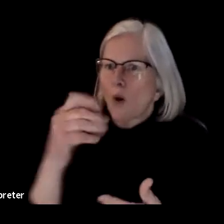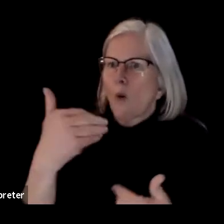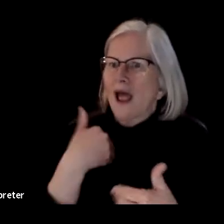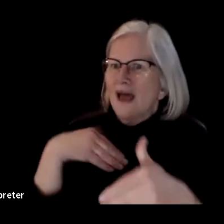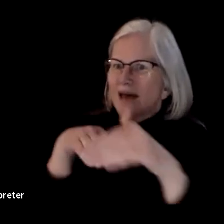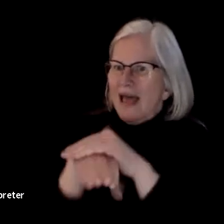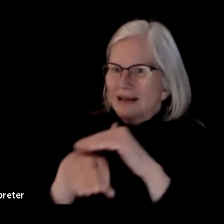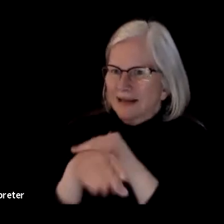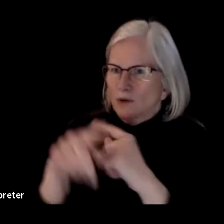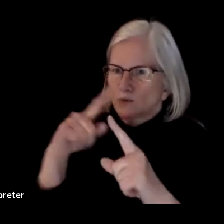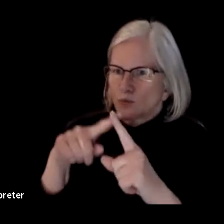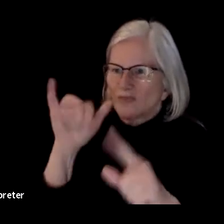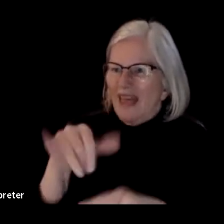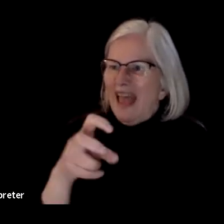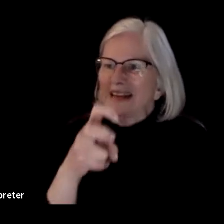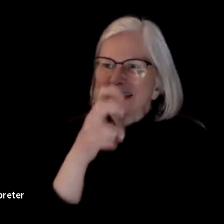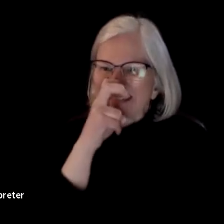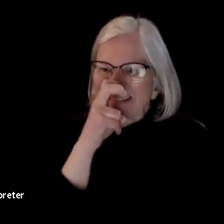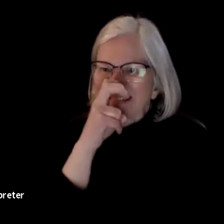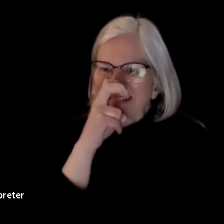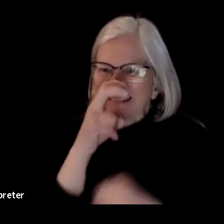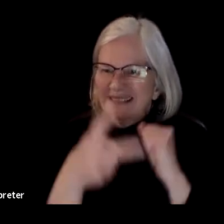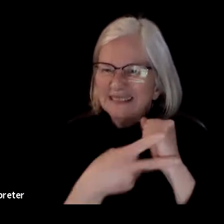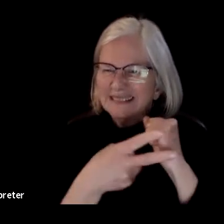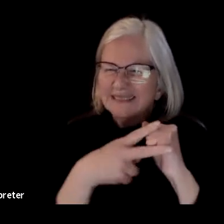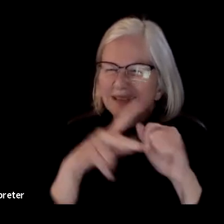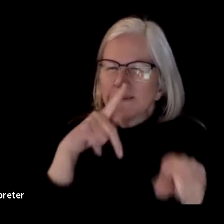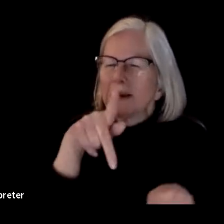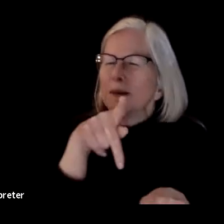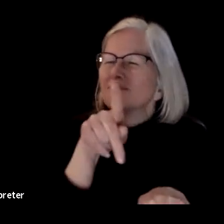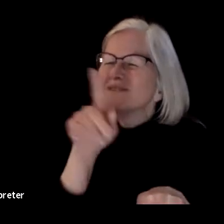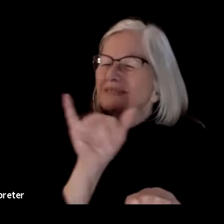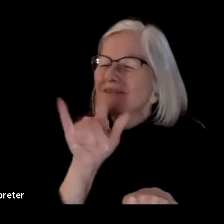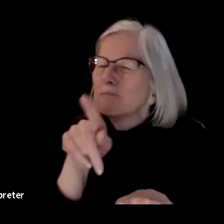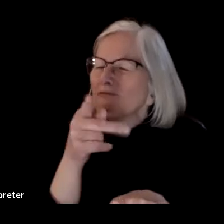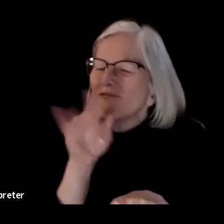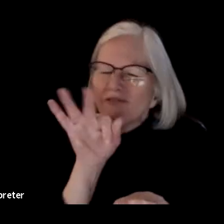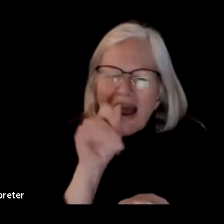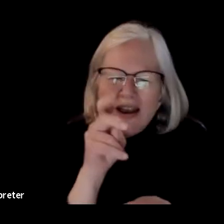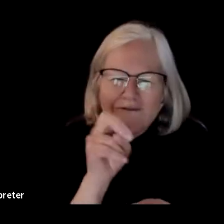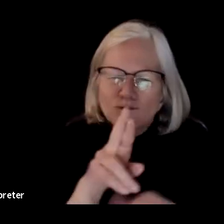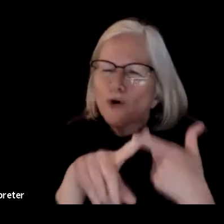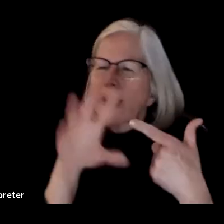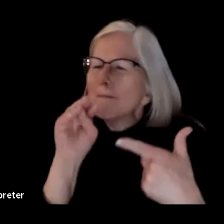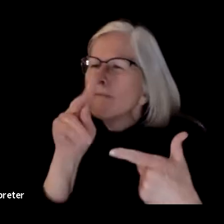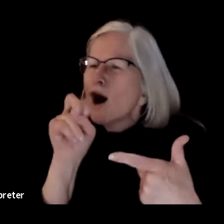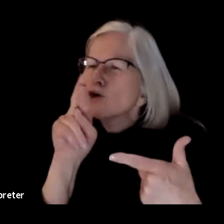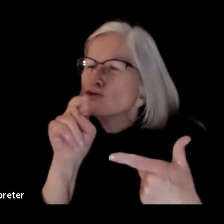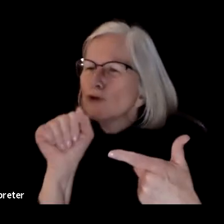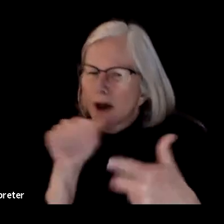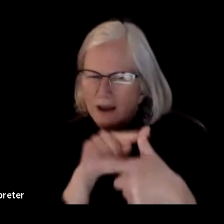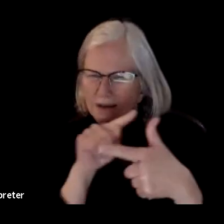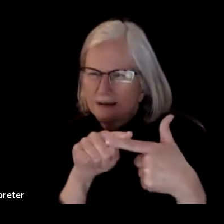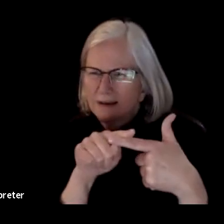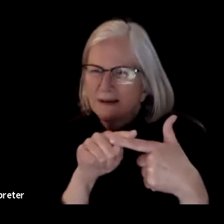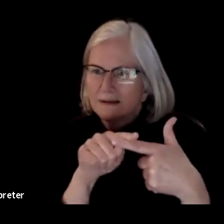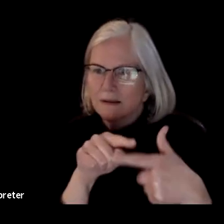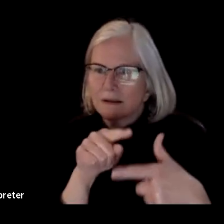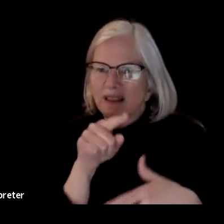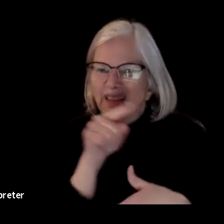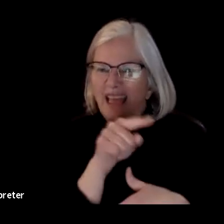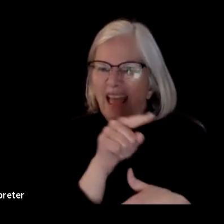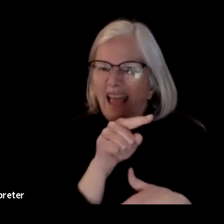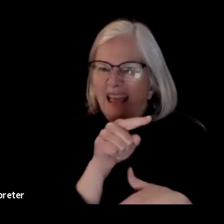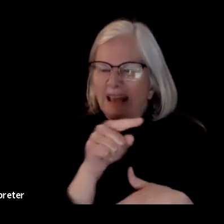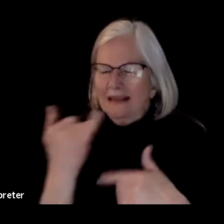stringent storage that is necessary for the Pfizer at this time. But that's what we're looking at is certainly